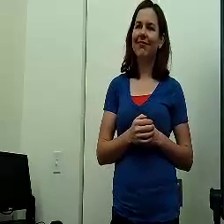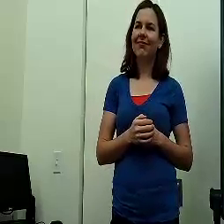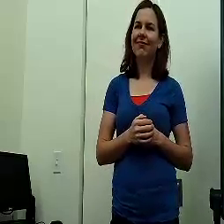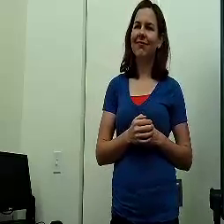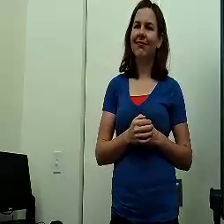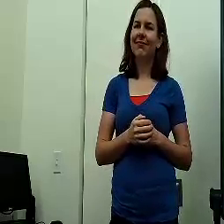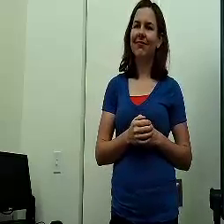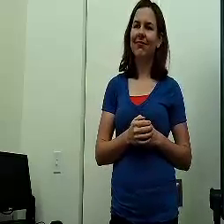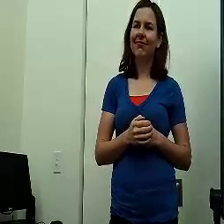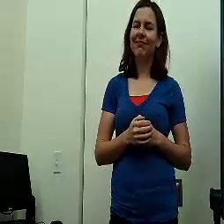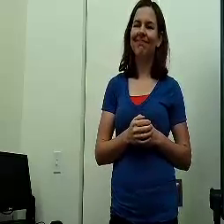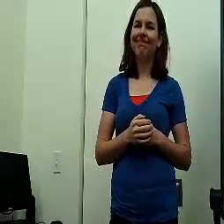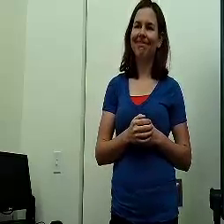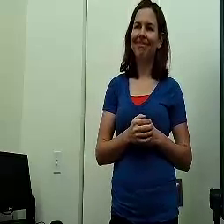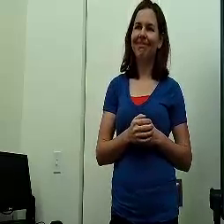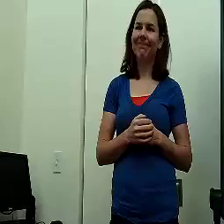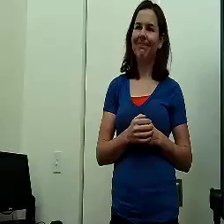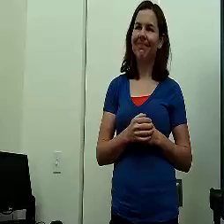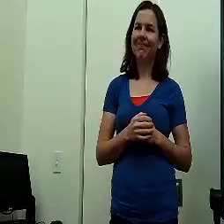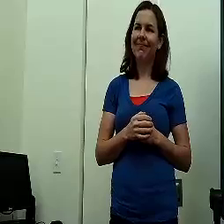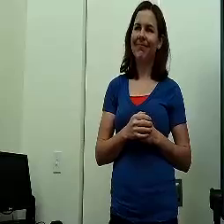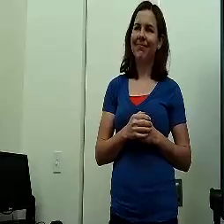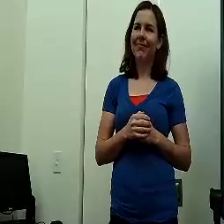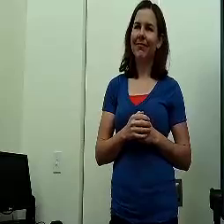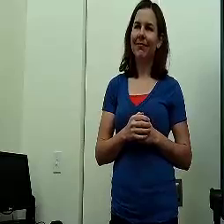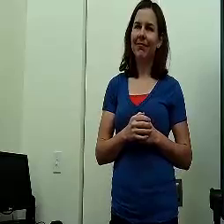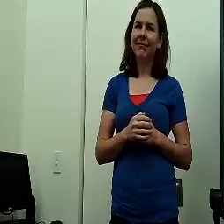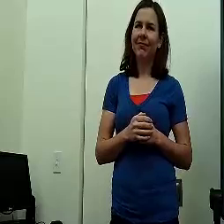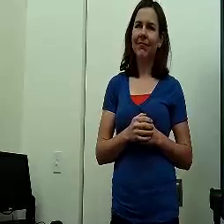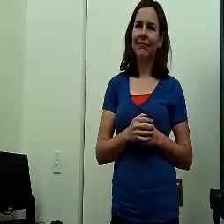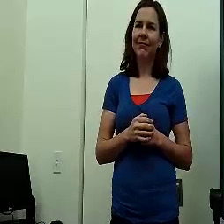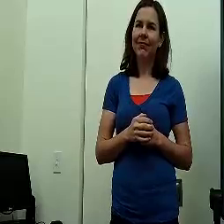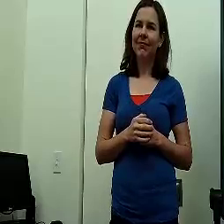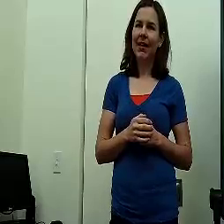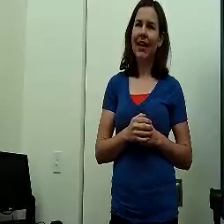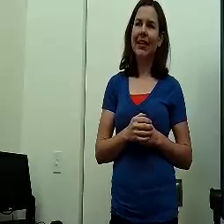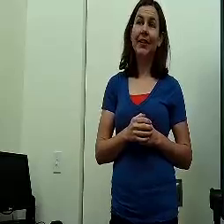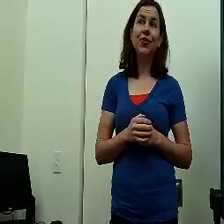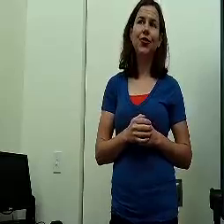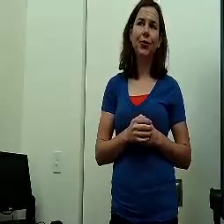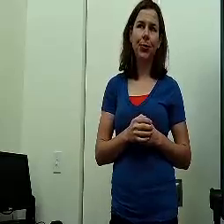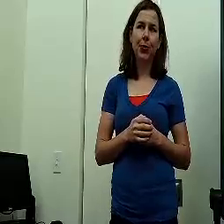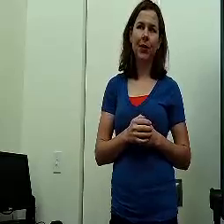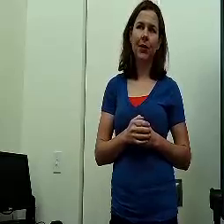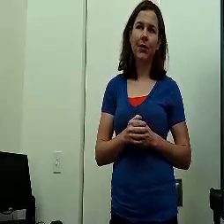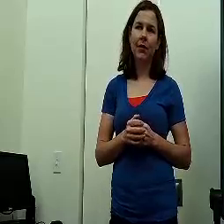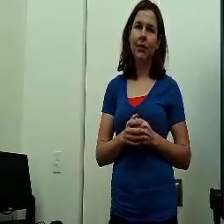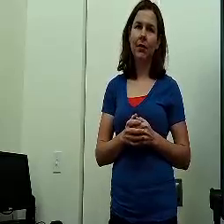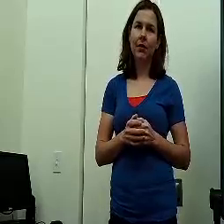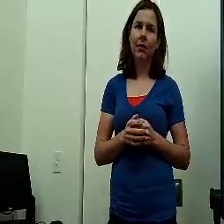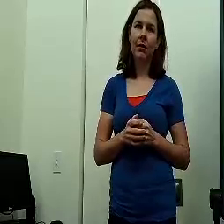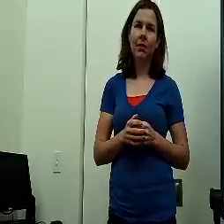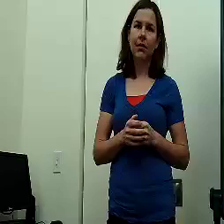It's not like cream? Mm-mm. No. It's like bite. It's like chew.